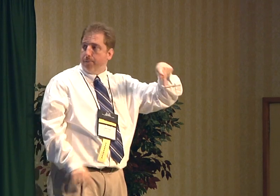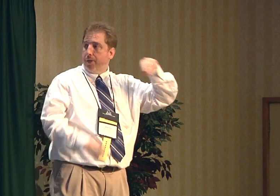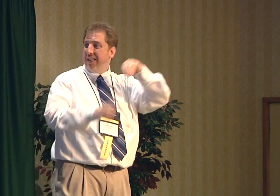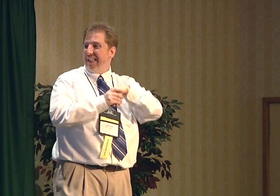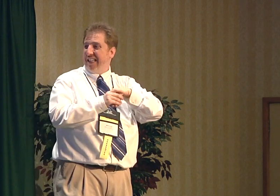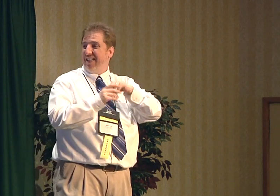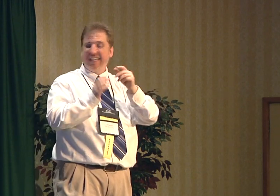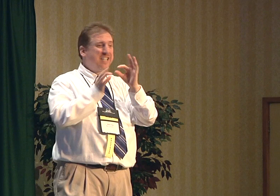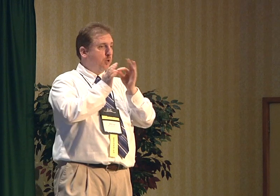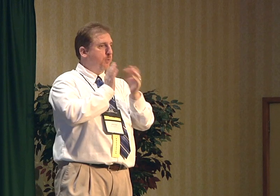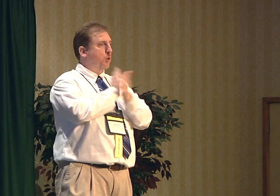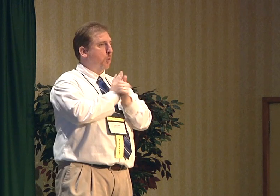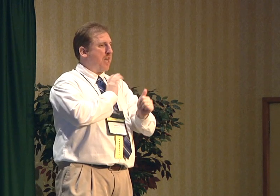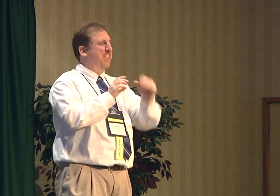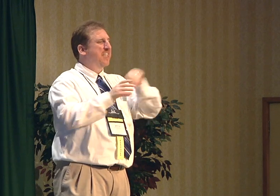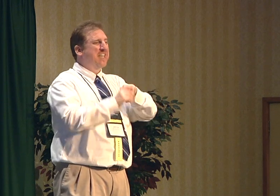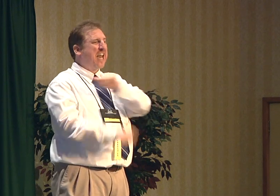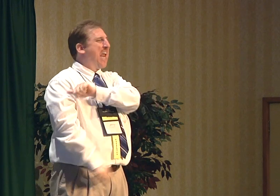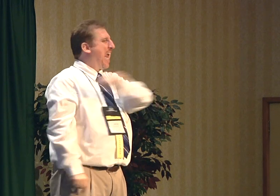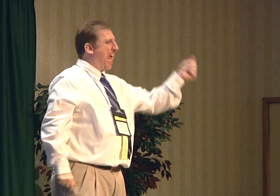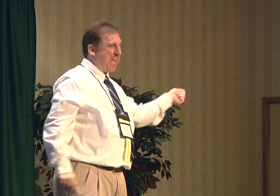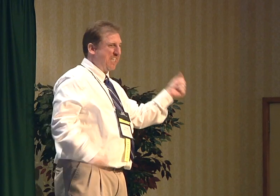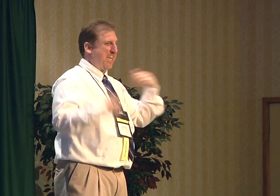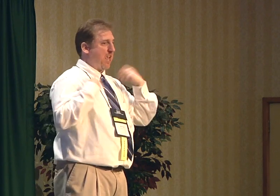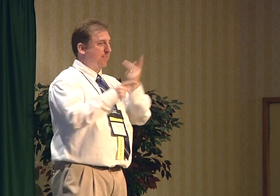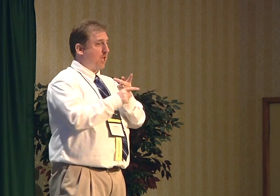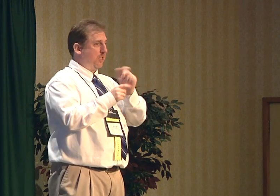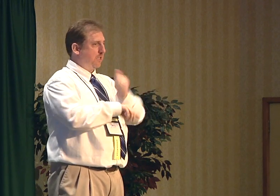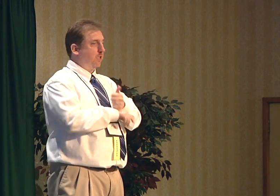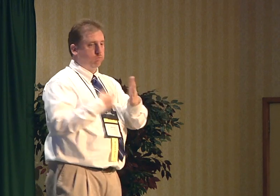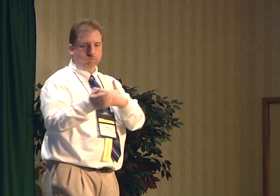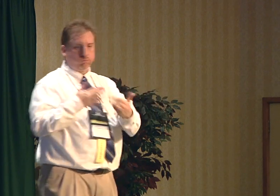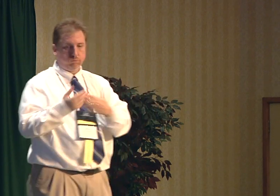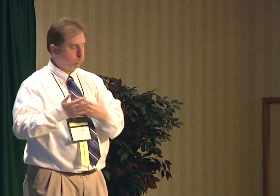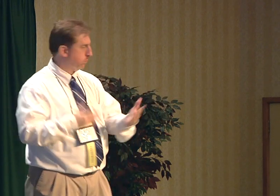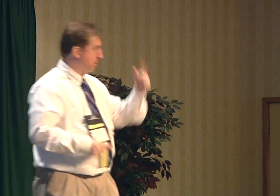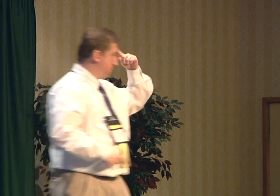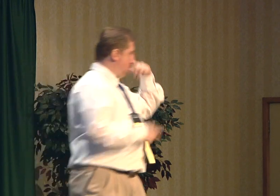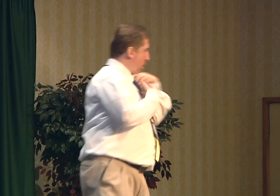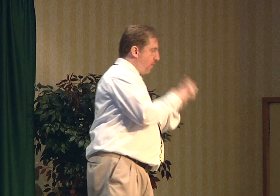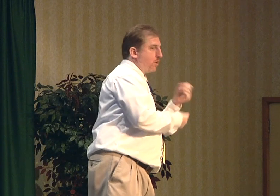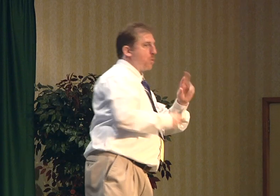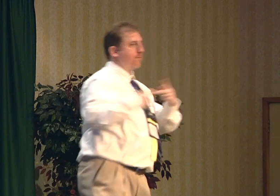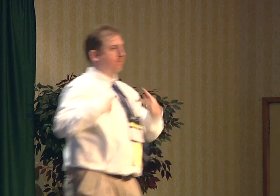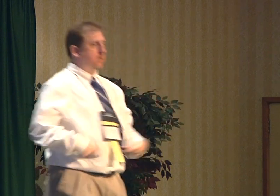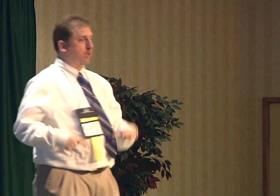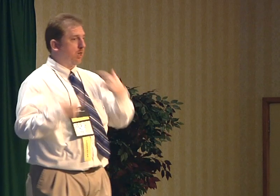much further above what it was for the regular healthcare setting. We felt that the interpreter should be qualified for any health care setting,